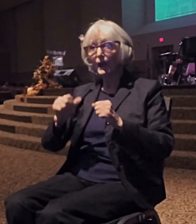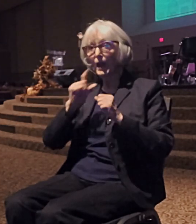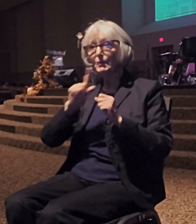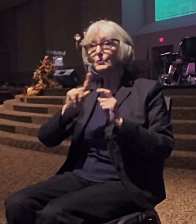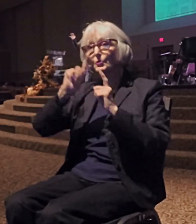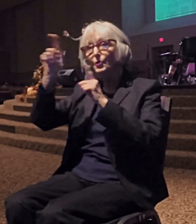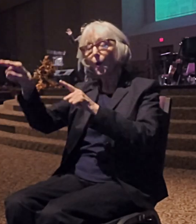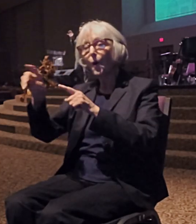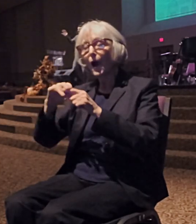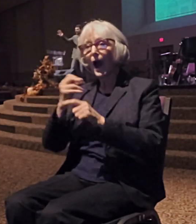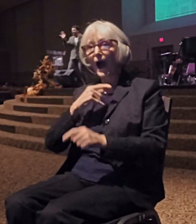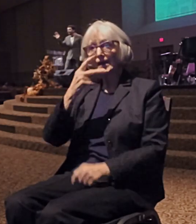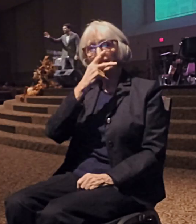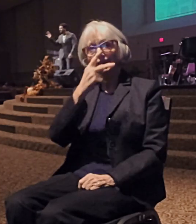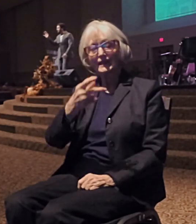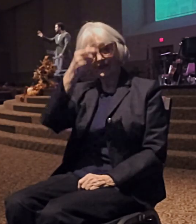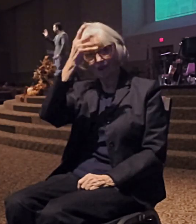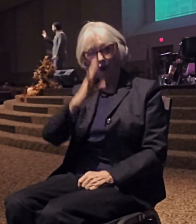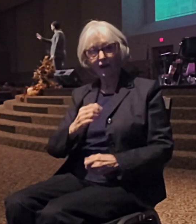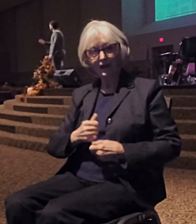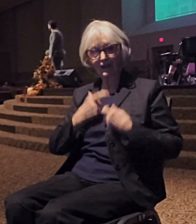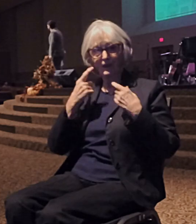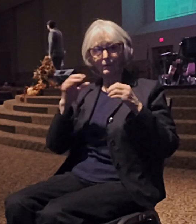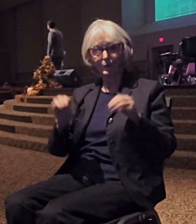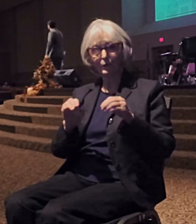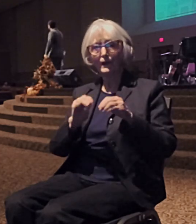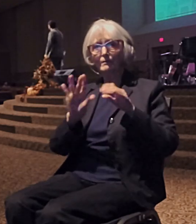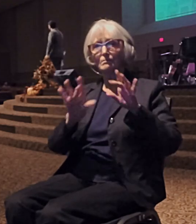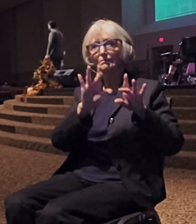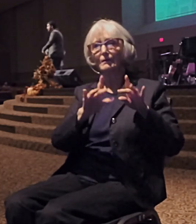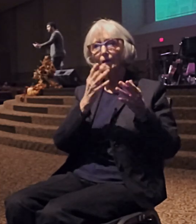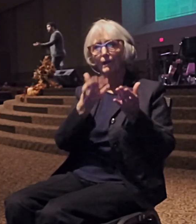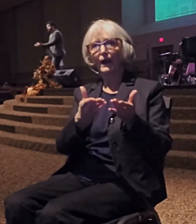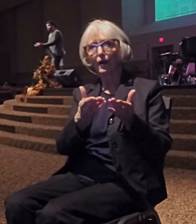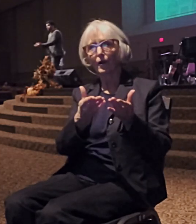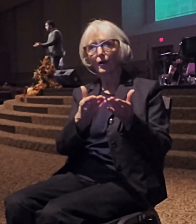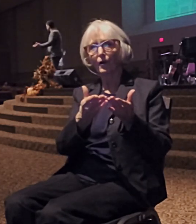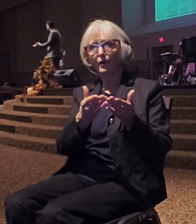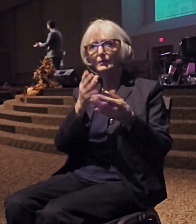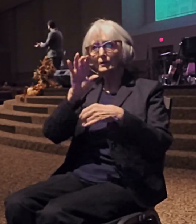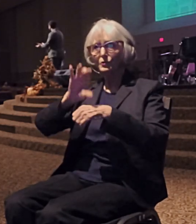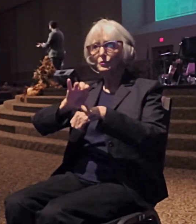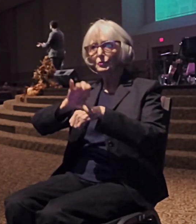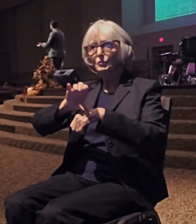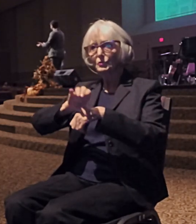go, I see God living, moving, and breathing?